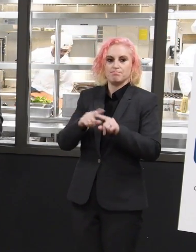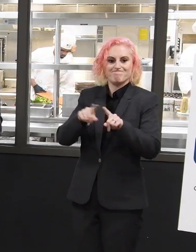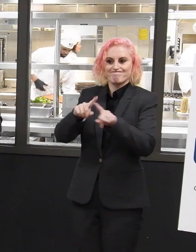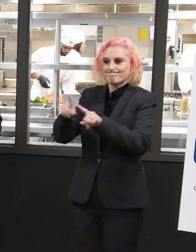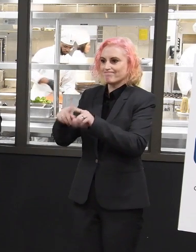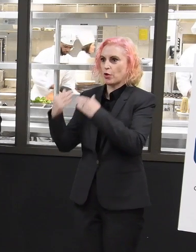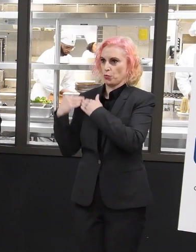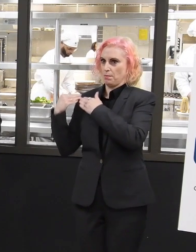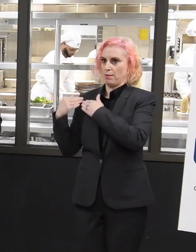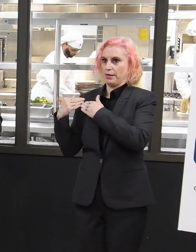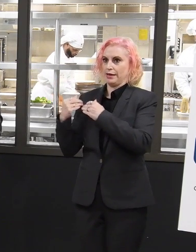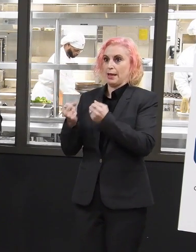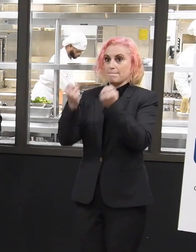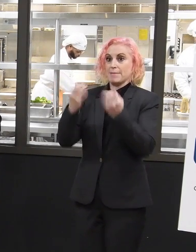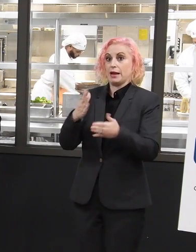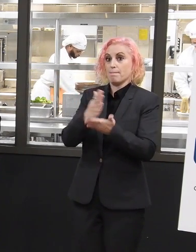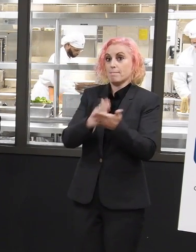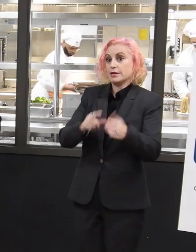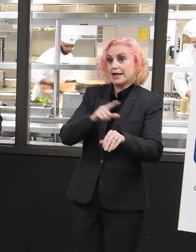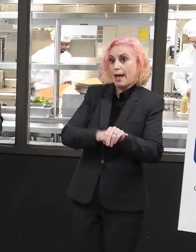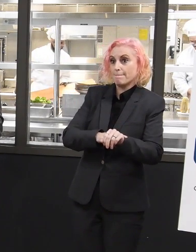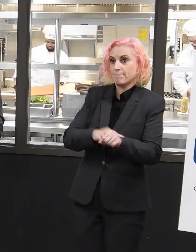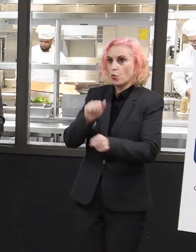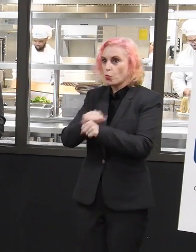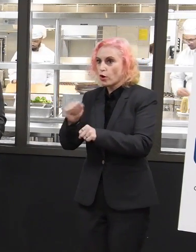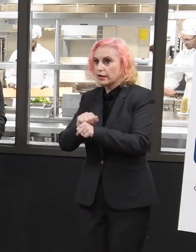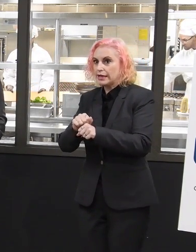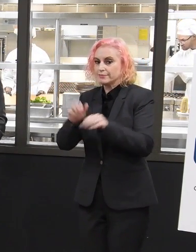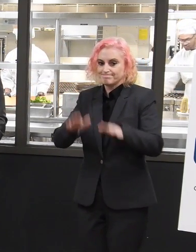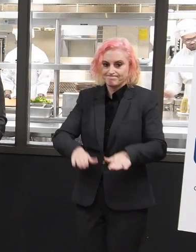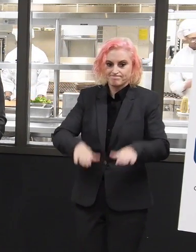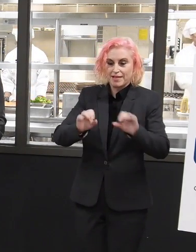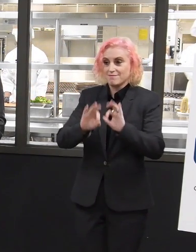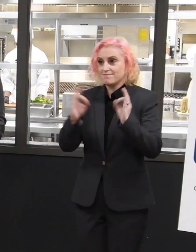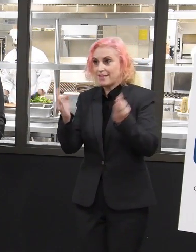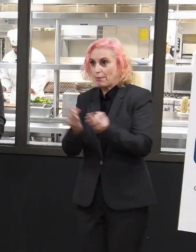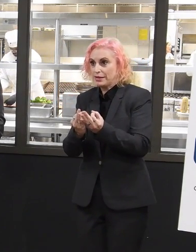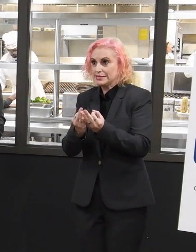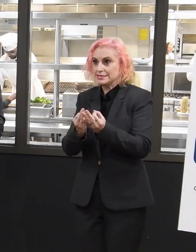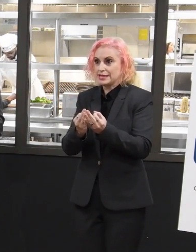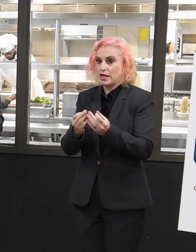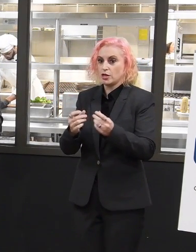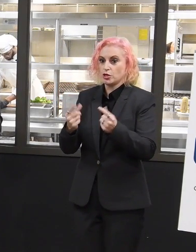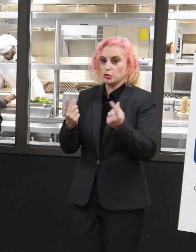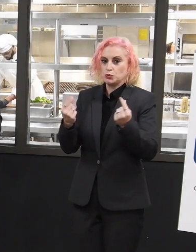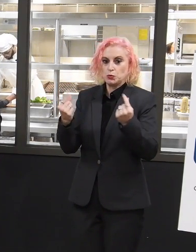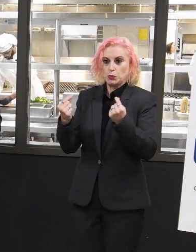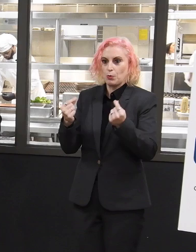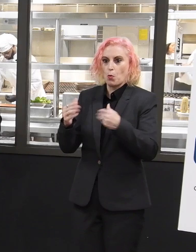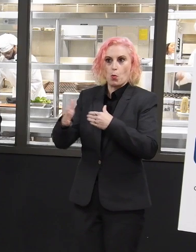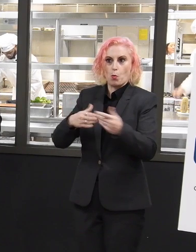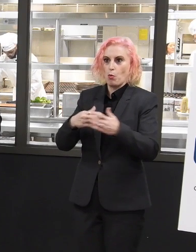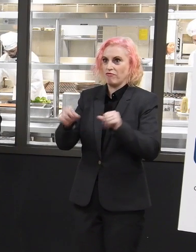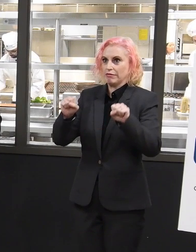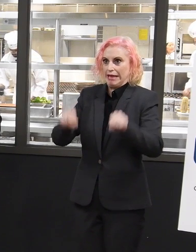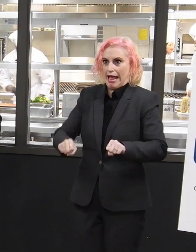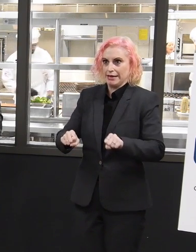directions. Many are part-time, working, raising families, and doing what they can just to make ends meet.